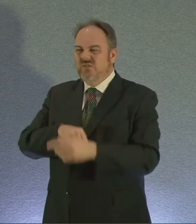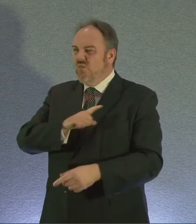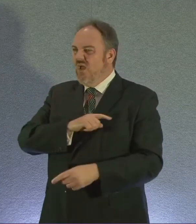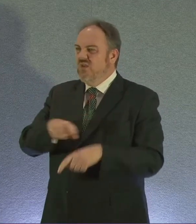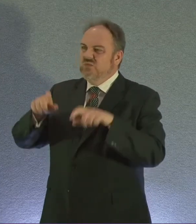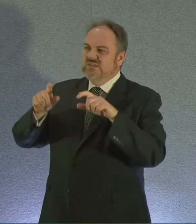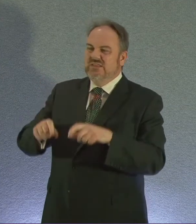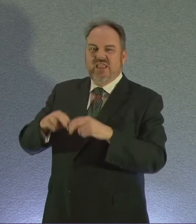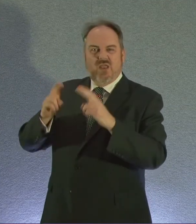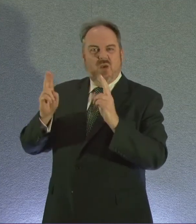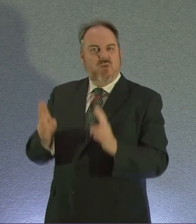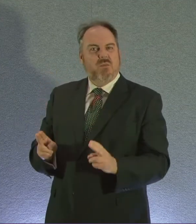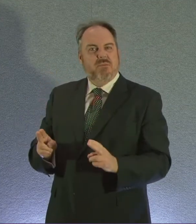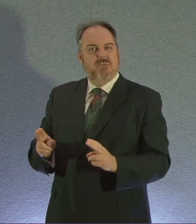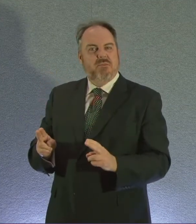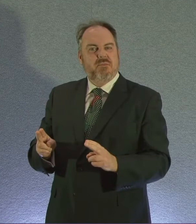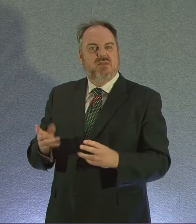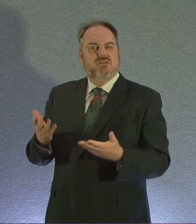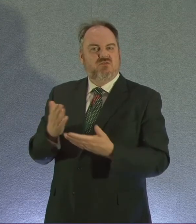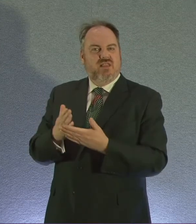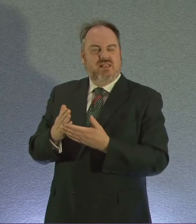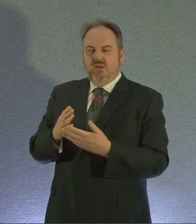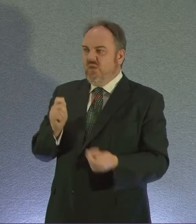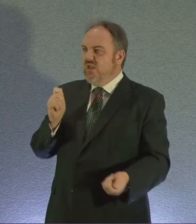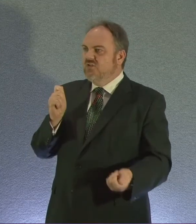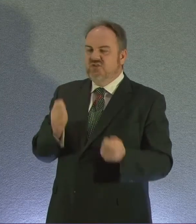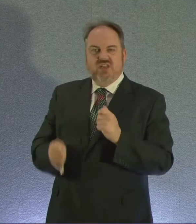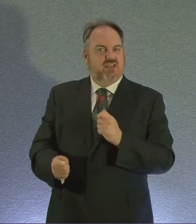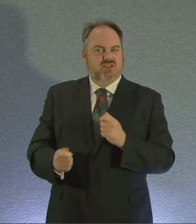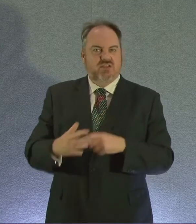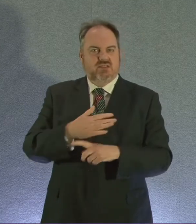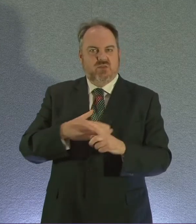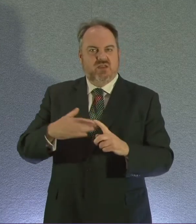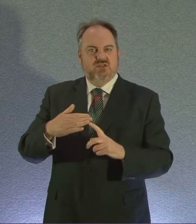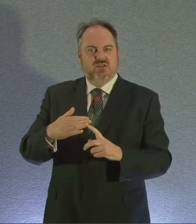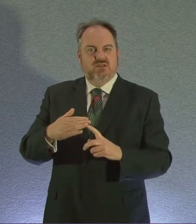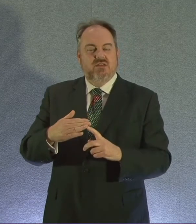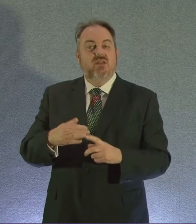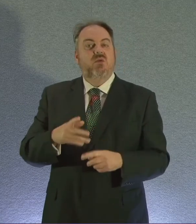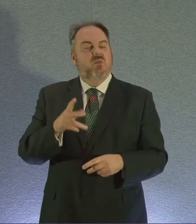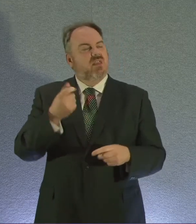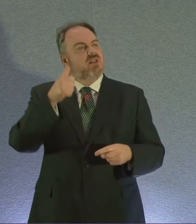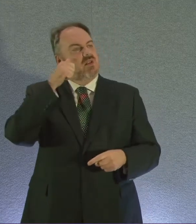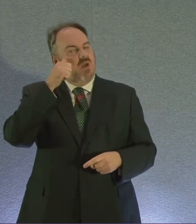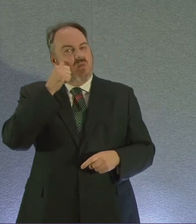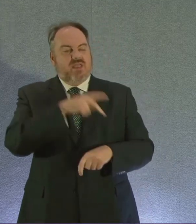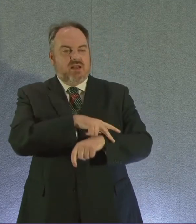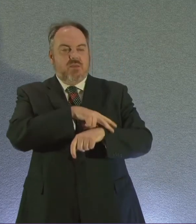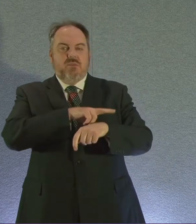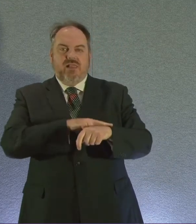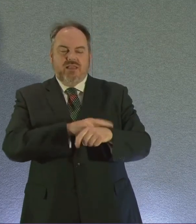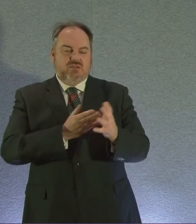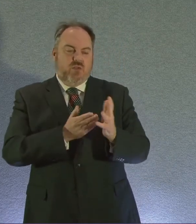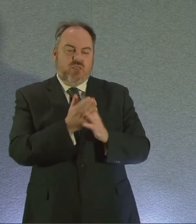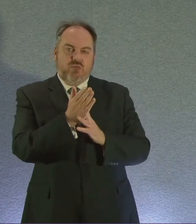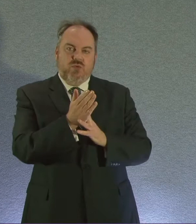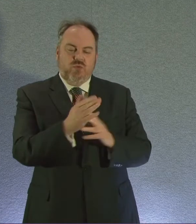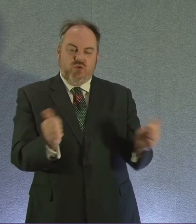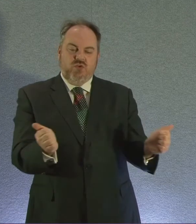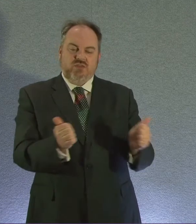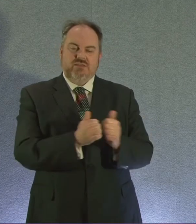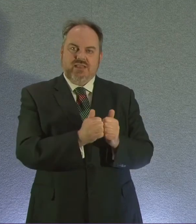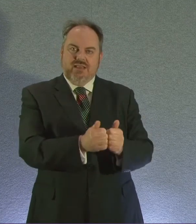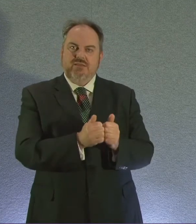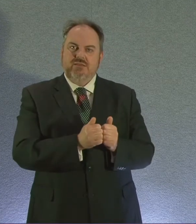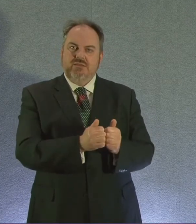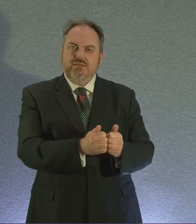restrictions. So changed is our reality. Policing by consent, as we heard from Murdo Fraser, is one of the principles